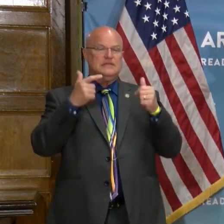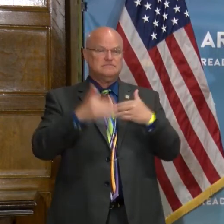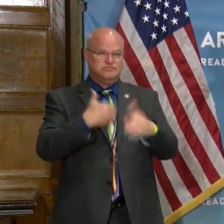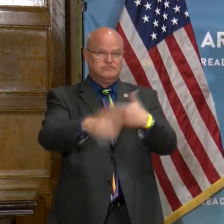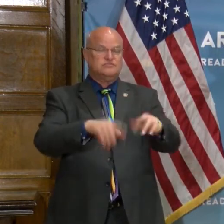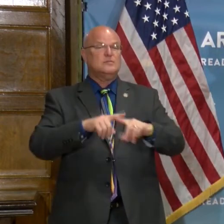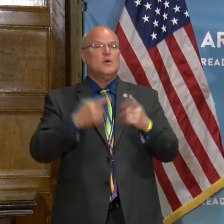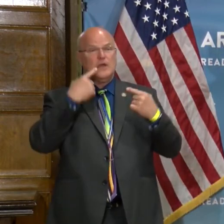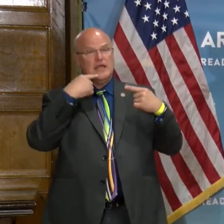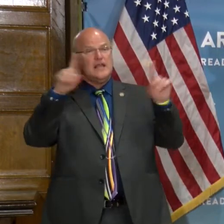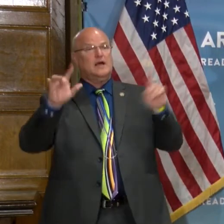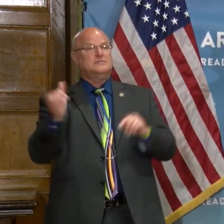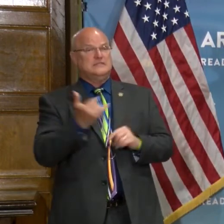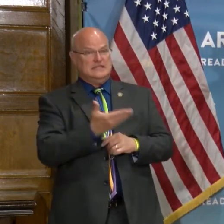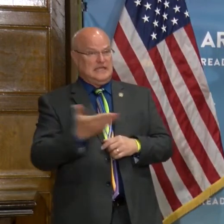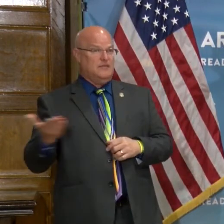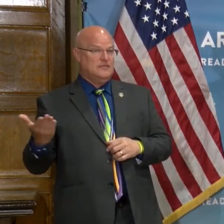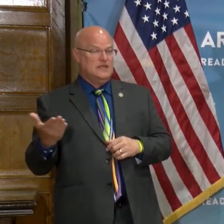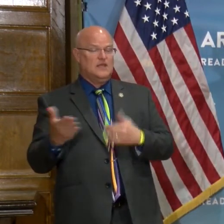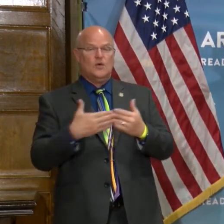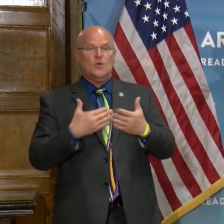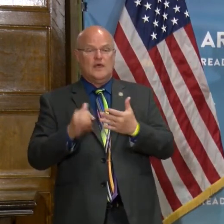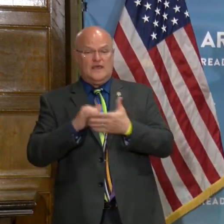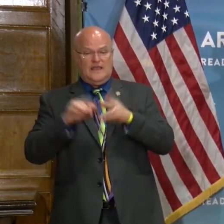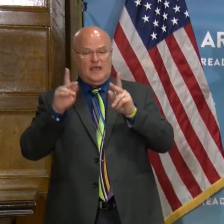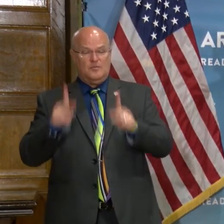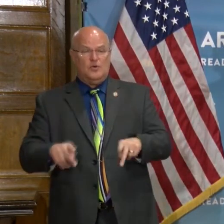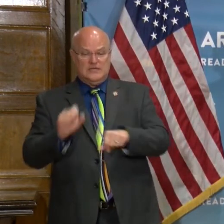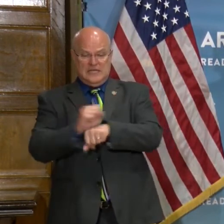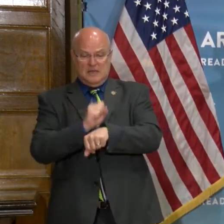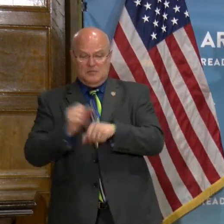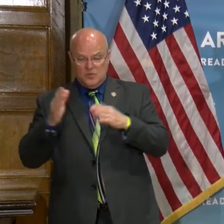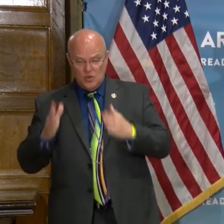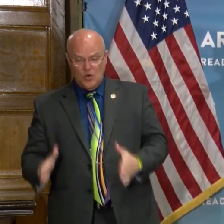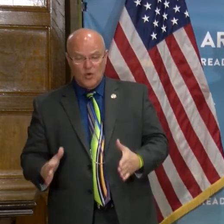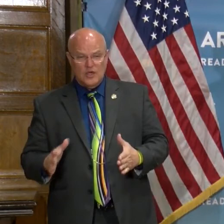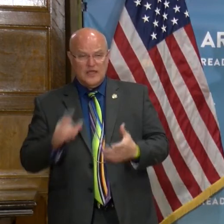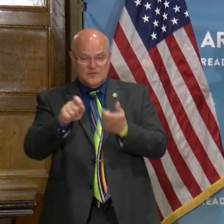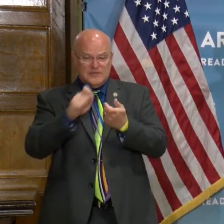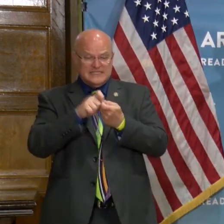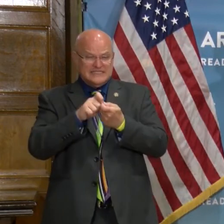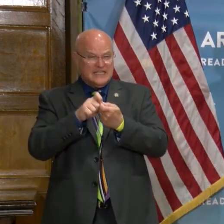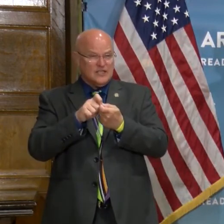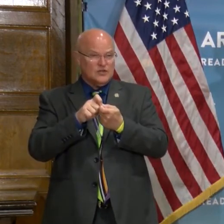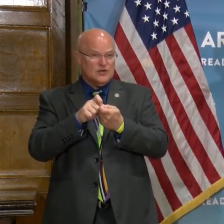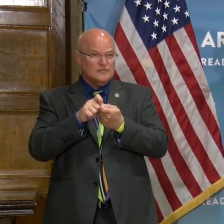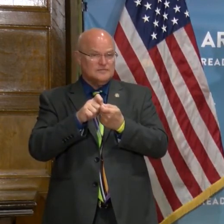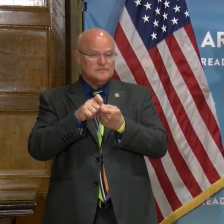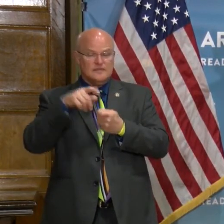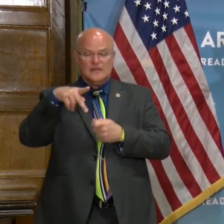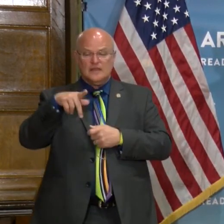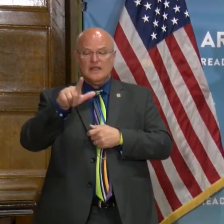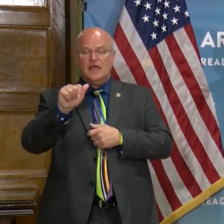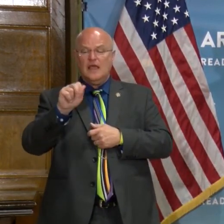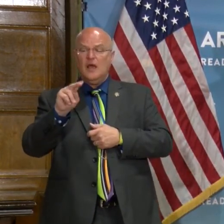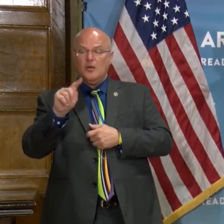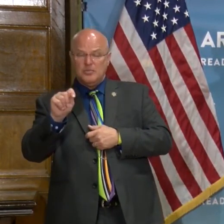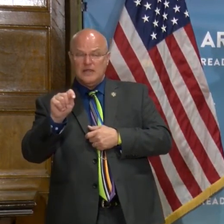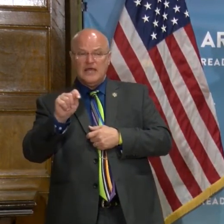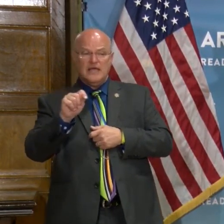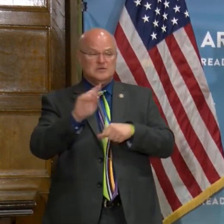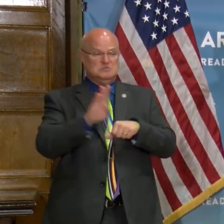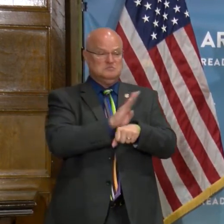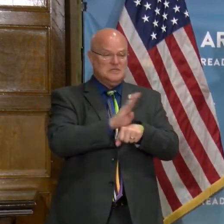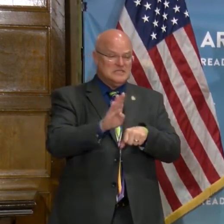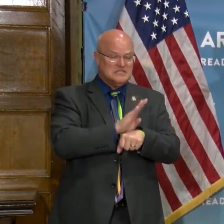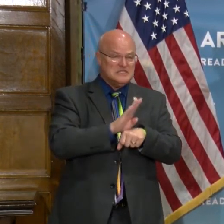but we can accomplish the same thing whether that person is an employee of a particular plant or a particular